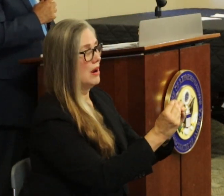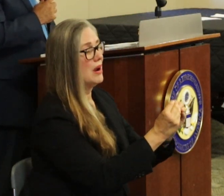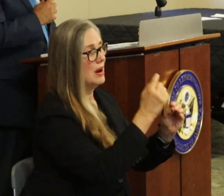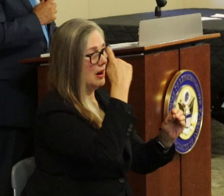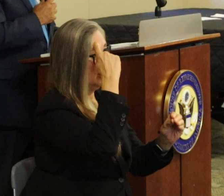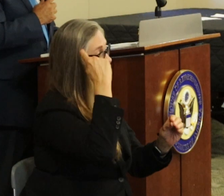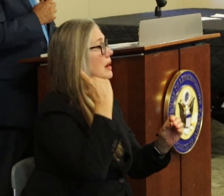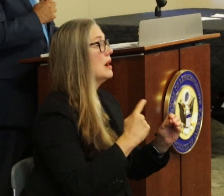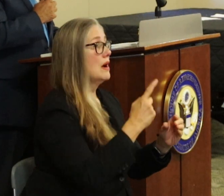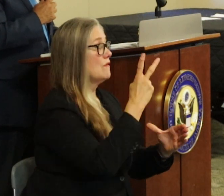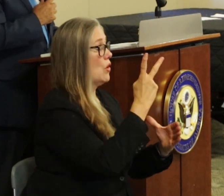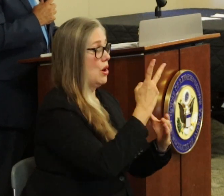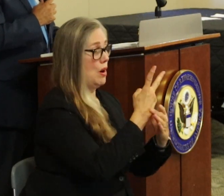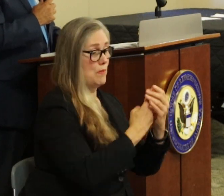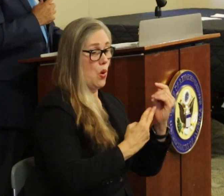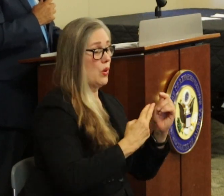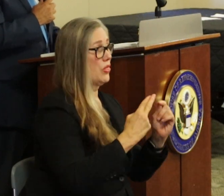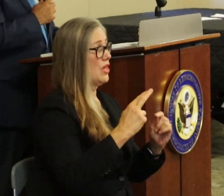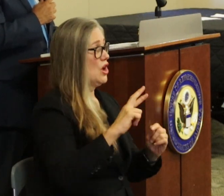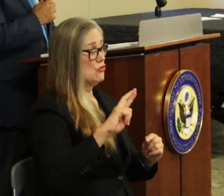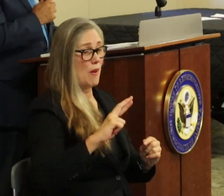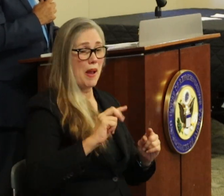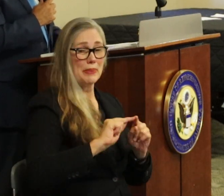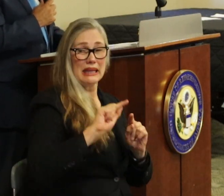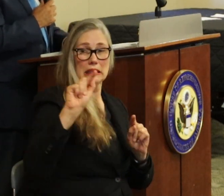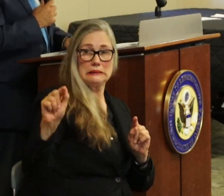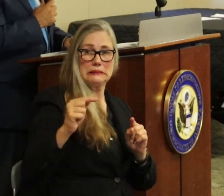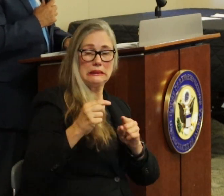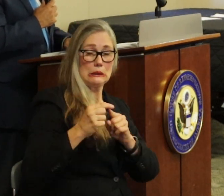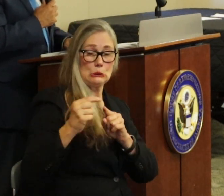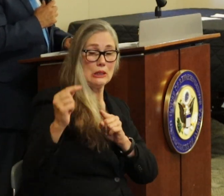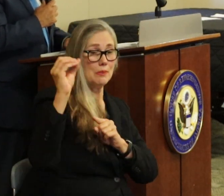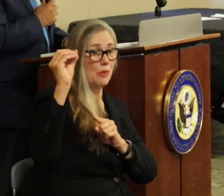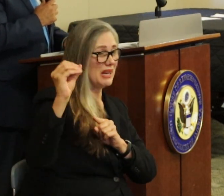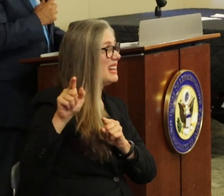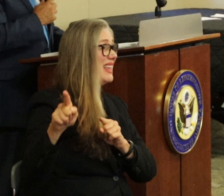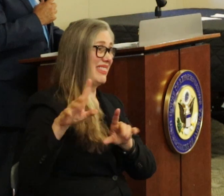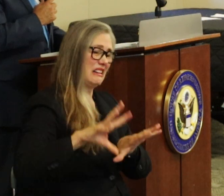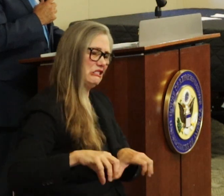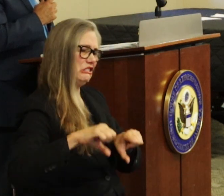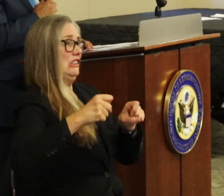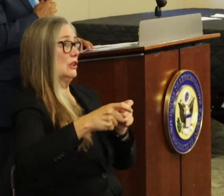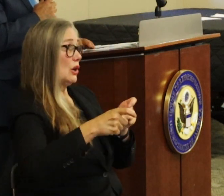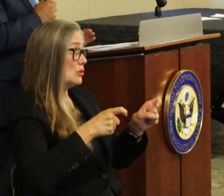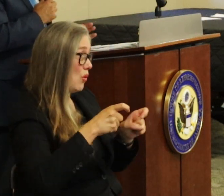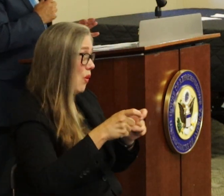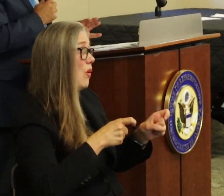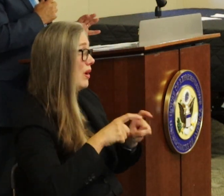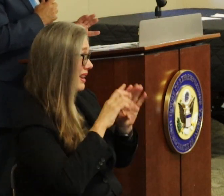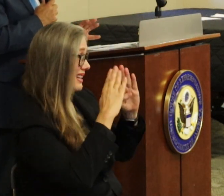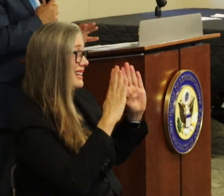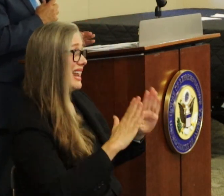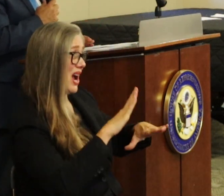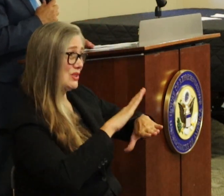Many across the aisle that are extreme are calling the shots, unfortunately, in the House. and pushing for